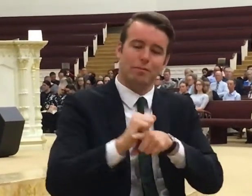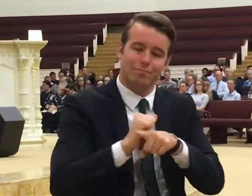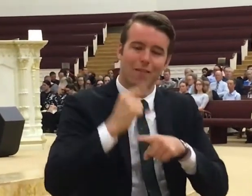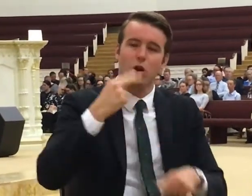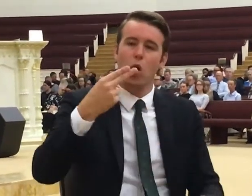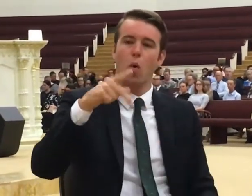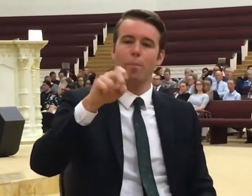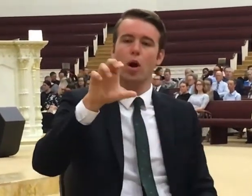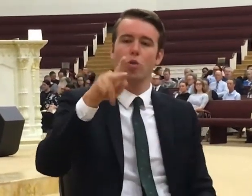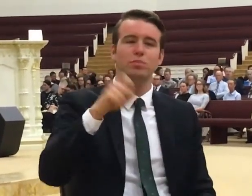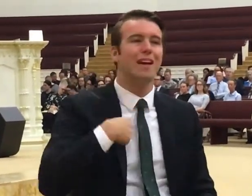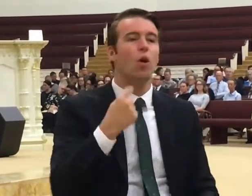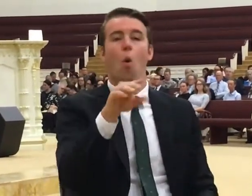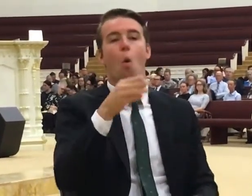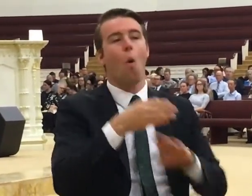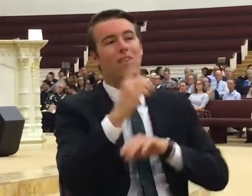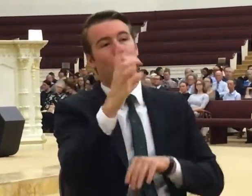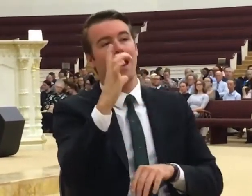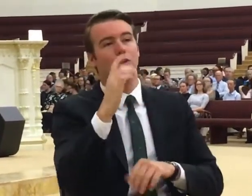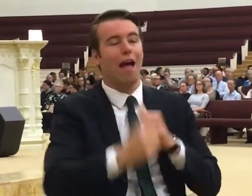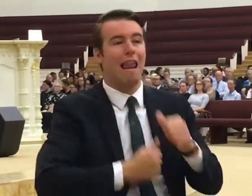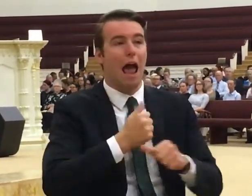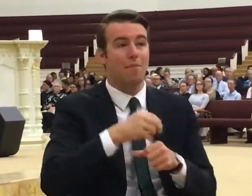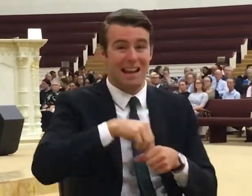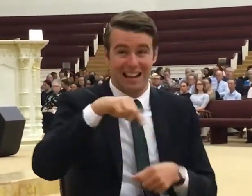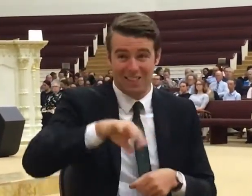have over 100 alumni in this church,